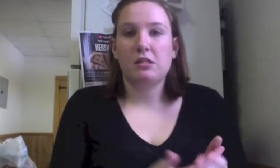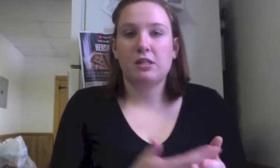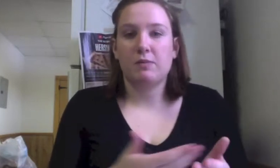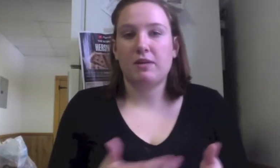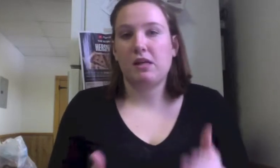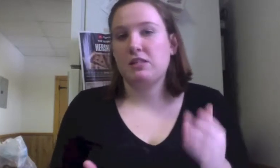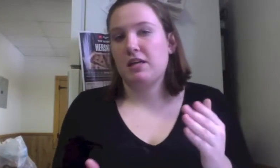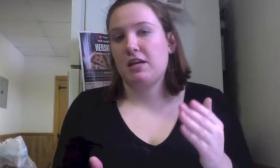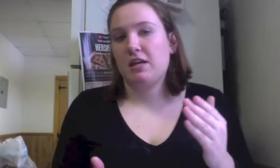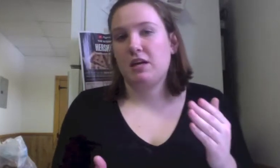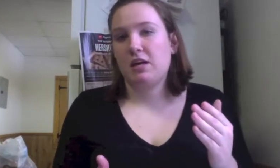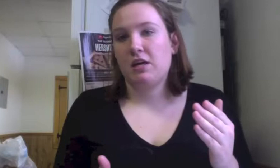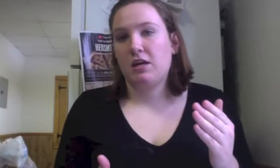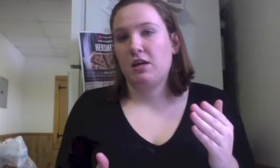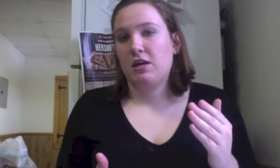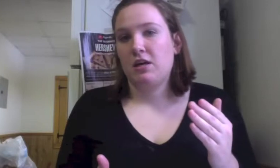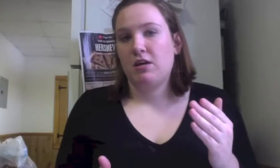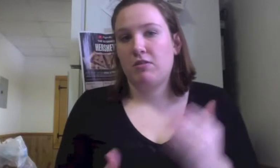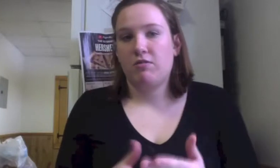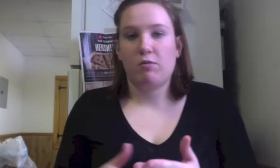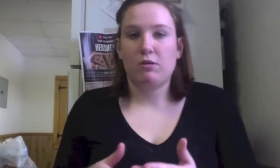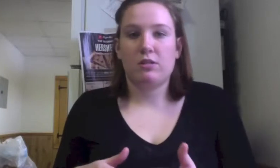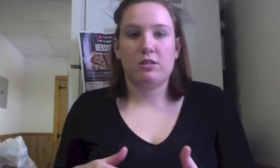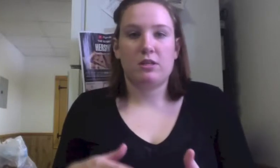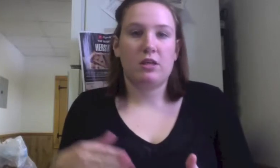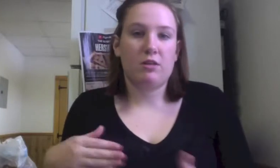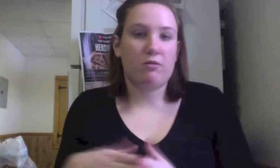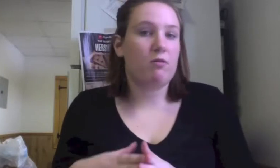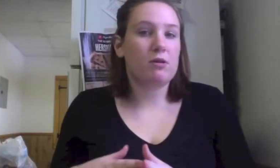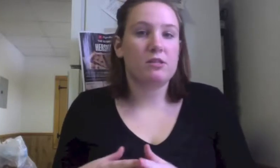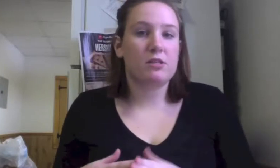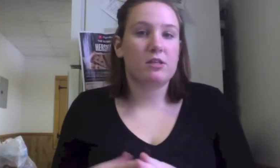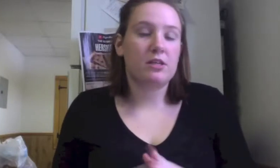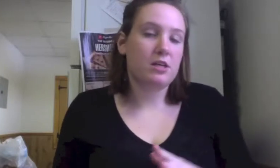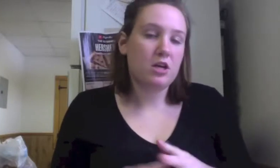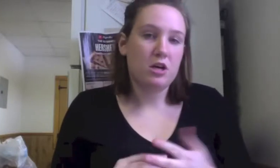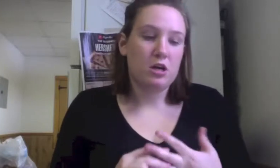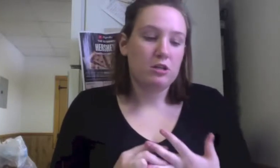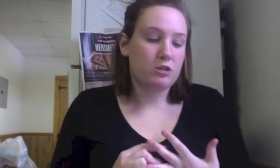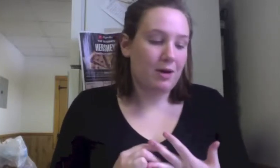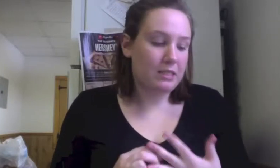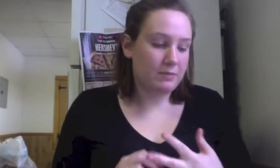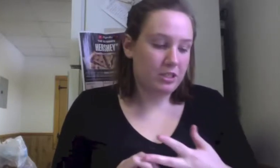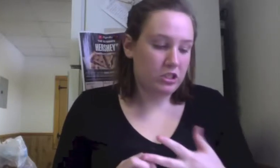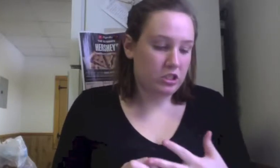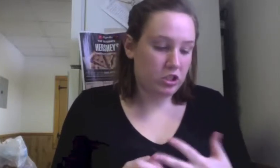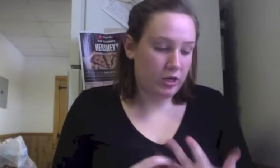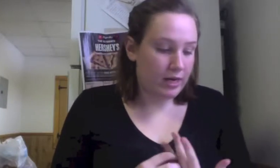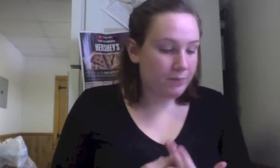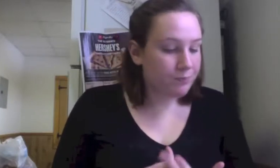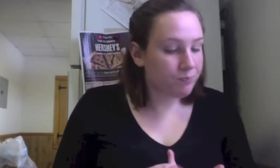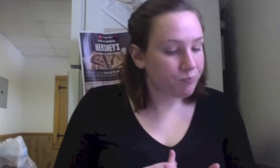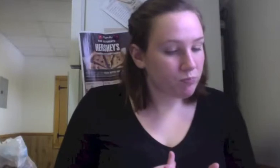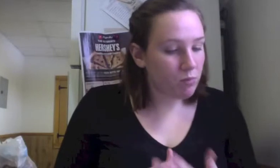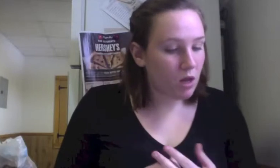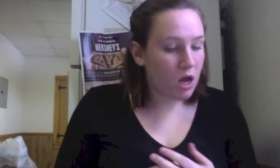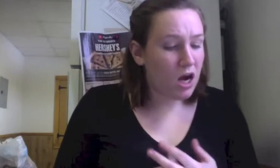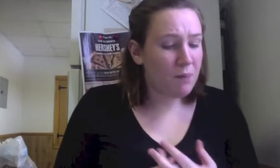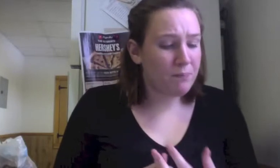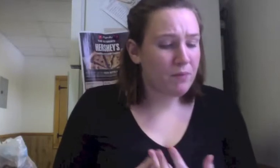going to be less than 3/4 and 3/4. So estimation is good.